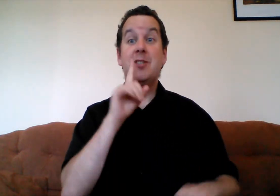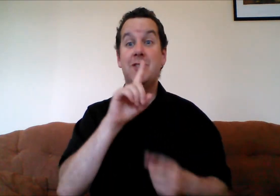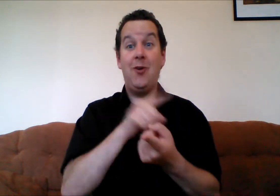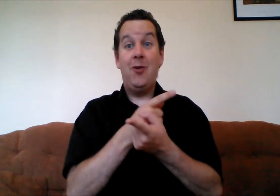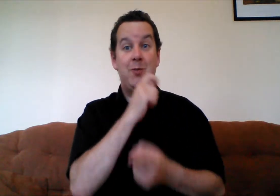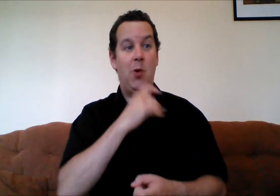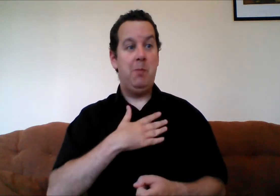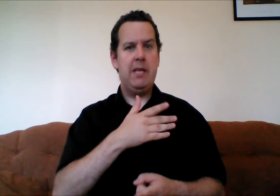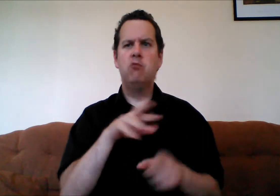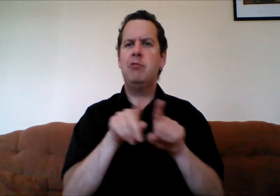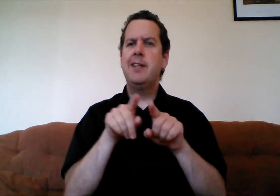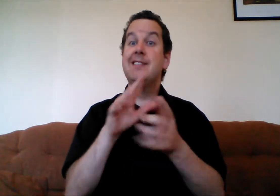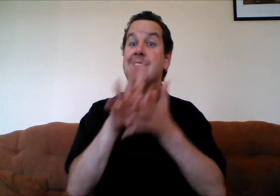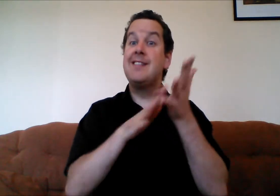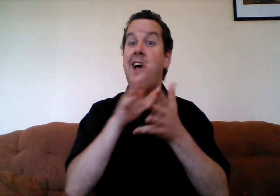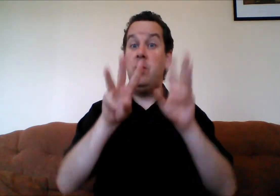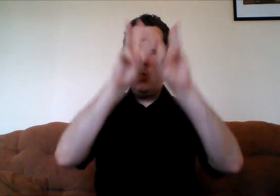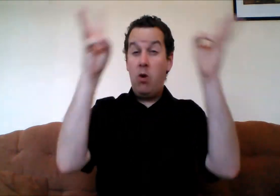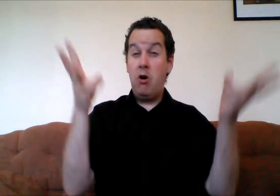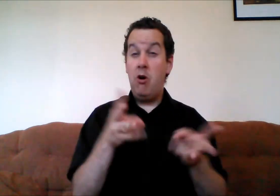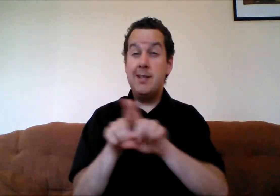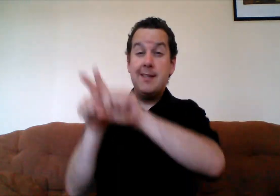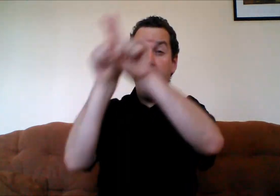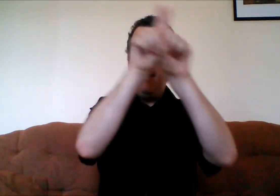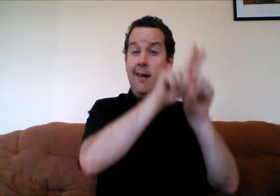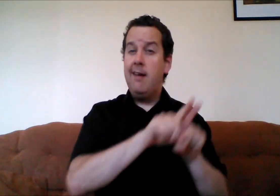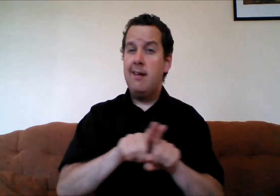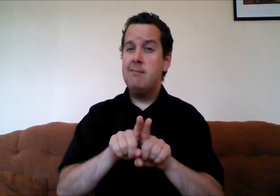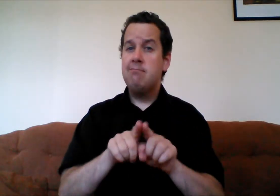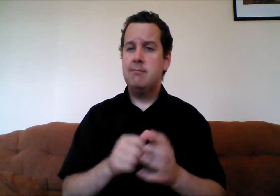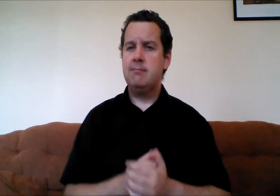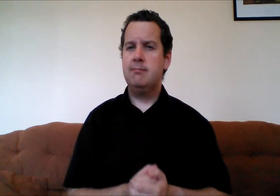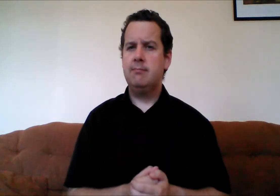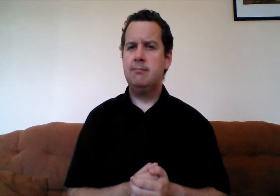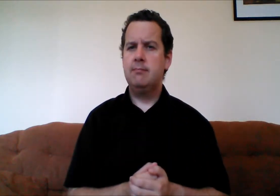different the world over. It's like the... But she was able to communicate to this girl, even though